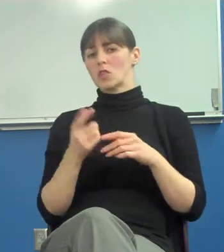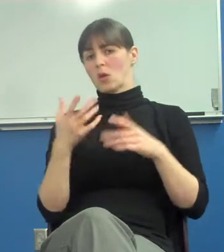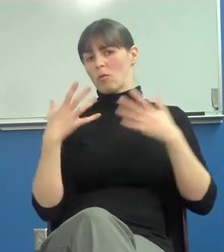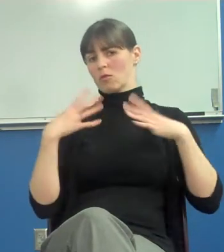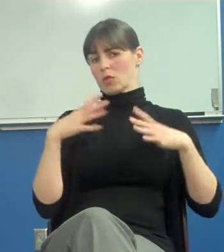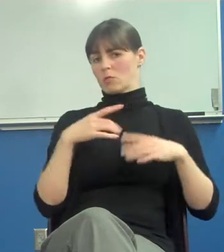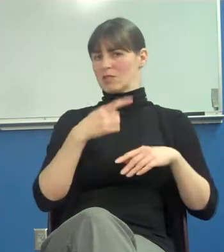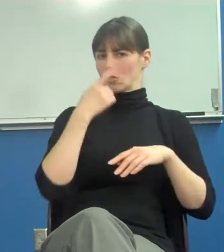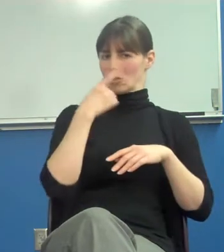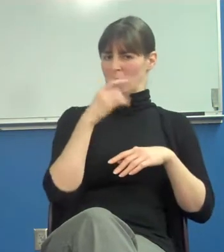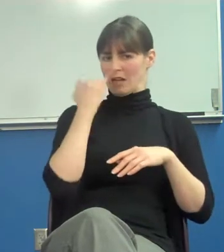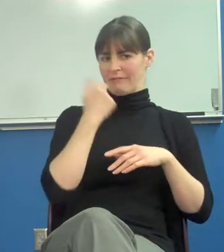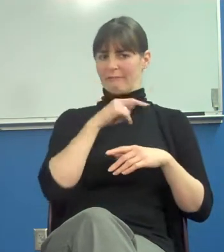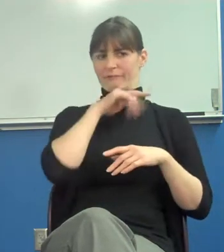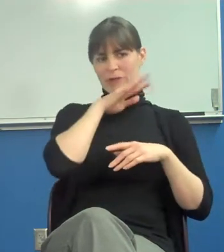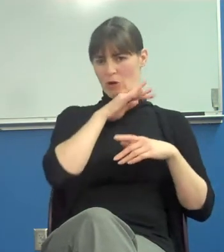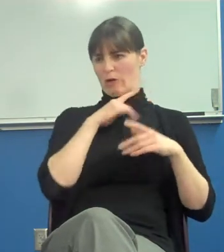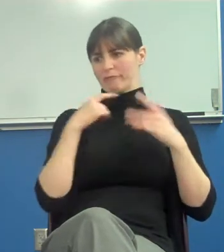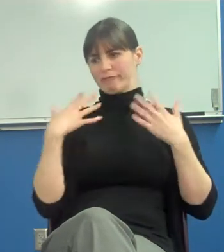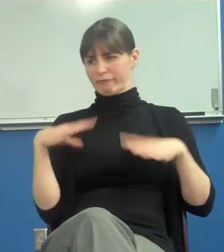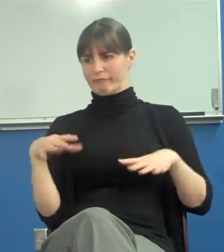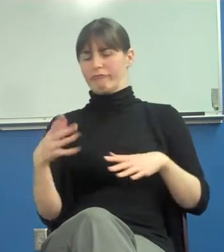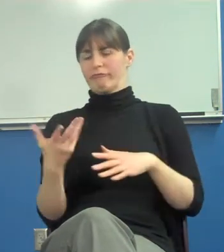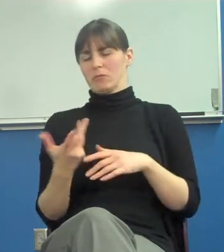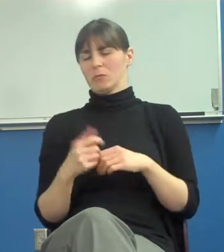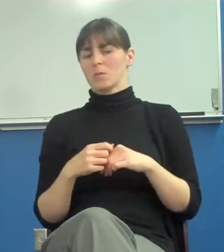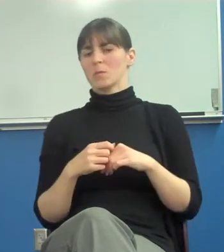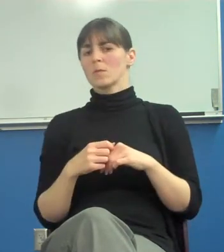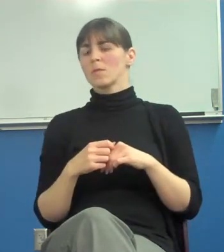don't mind getting dirty.